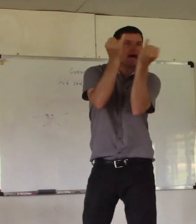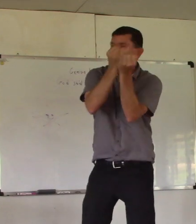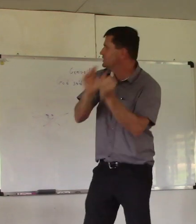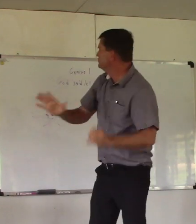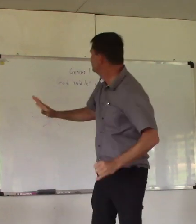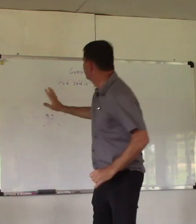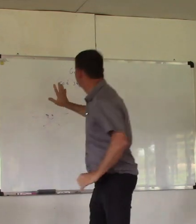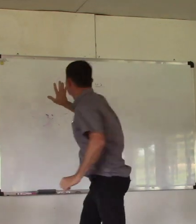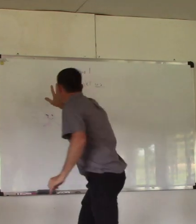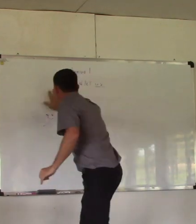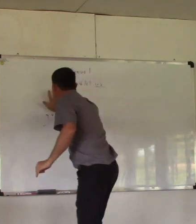Imagine this here.